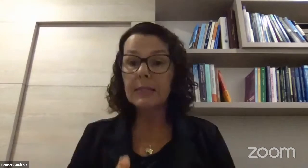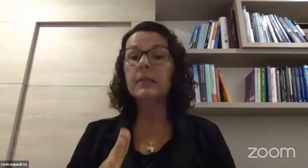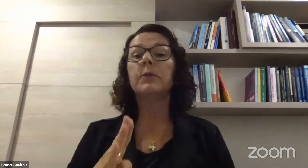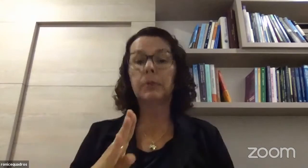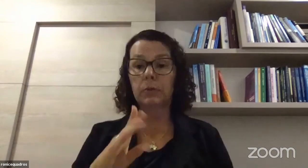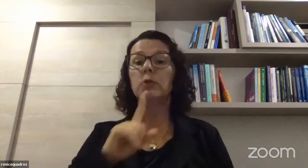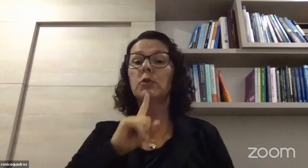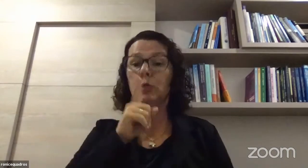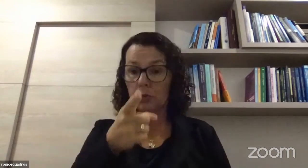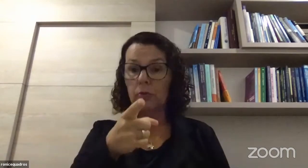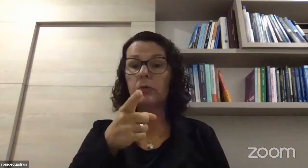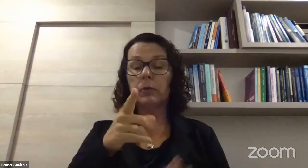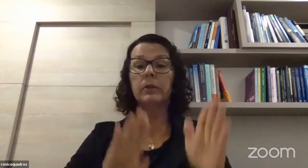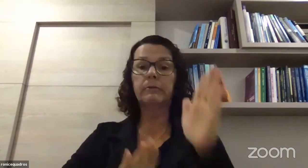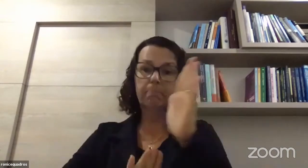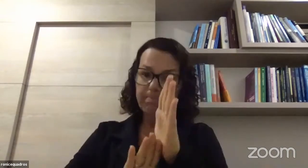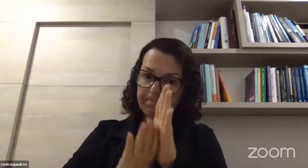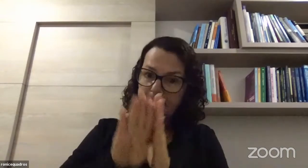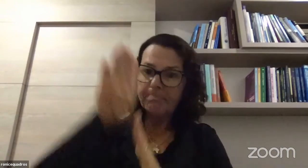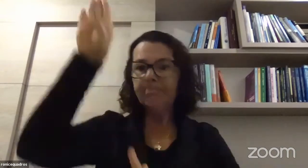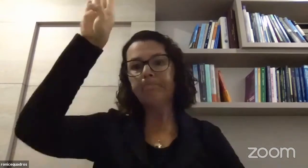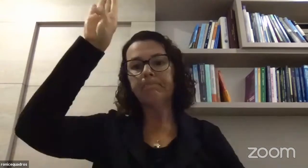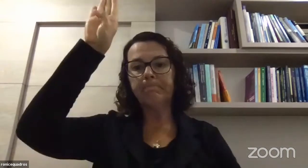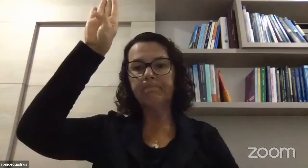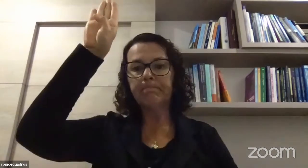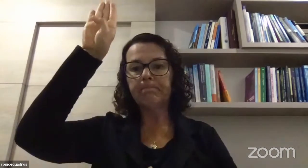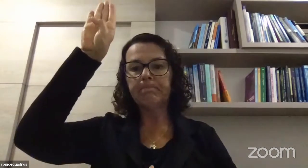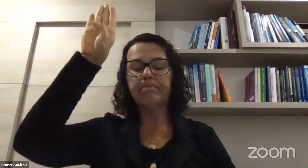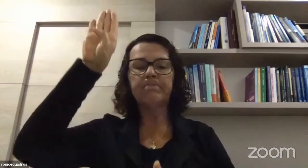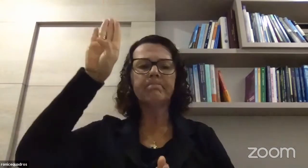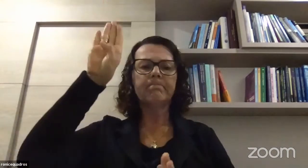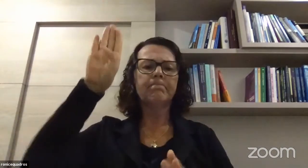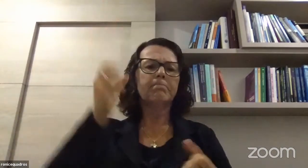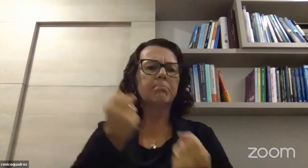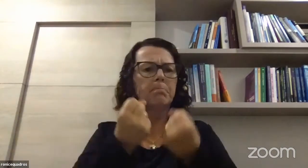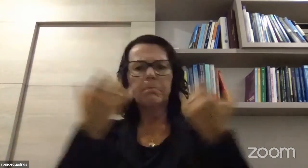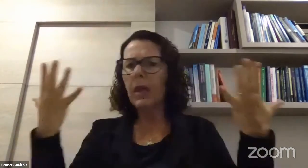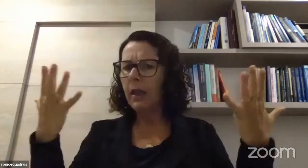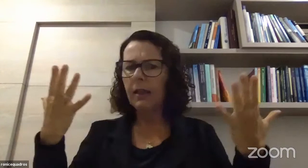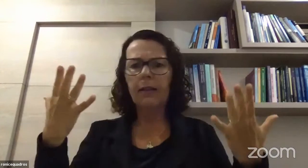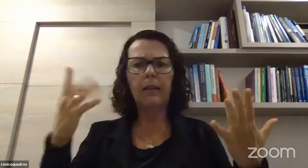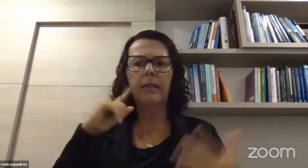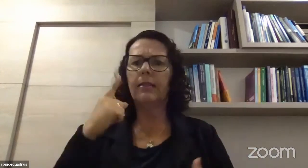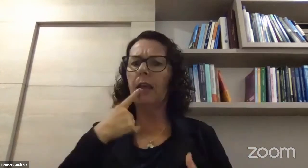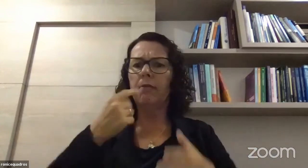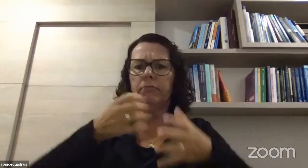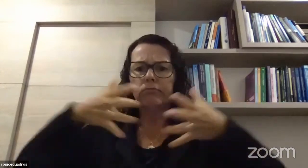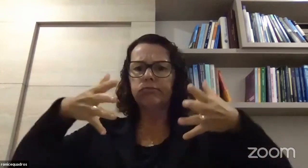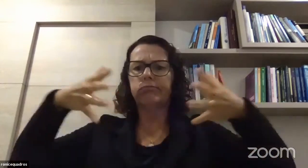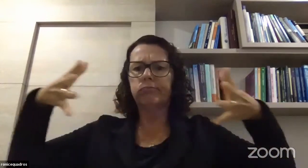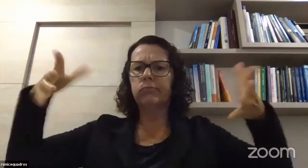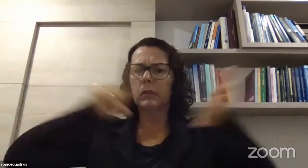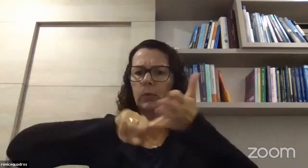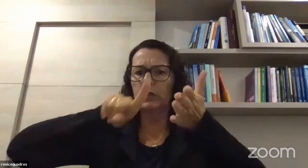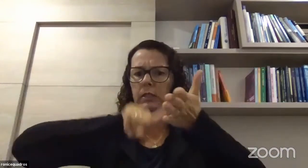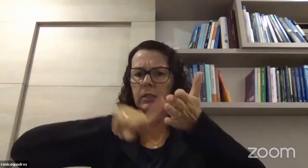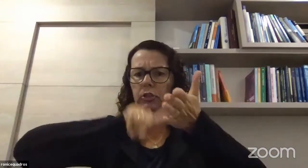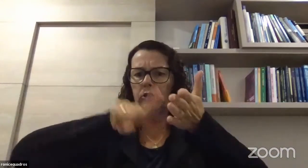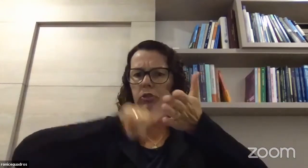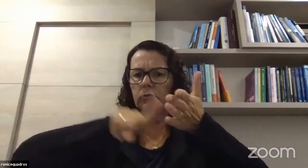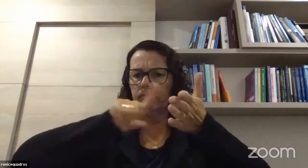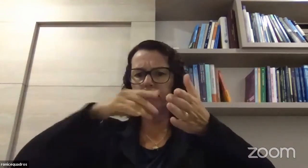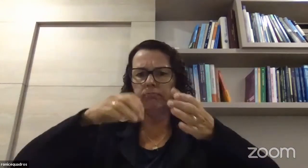In Brazil, we have several examples of how we've done that through our development.